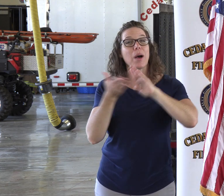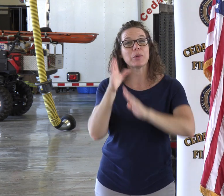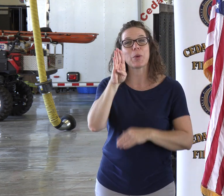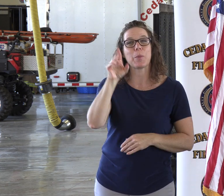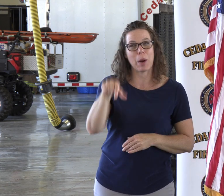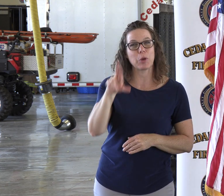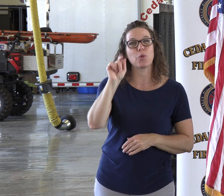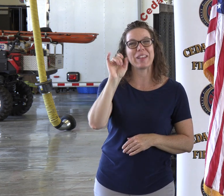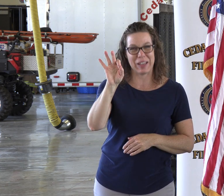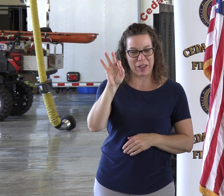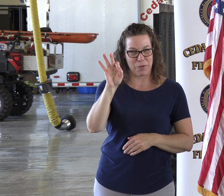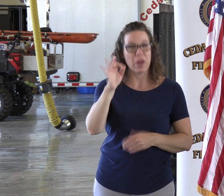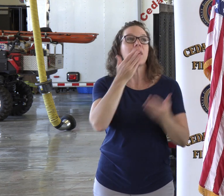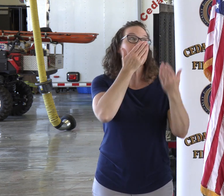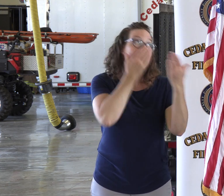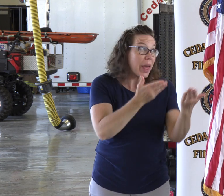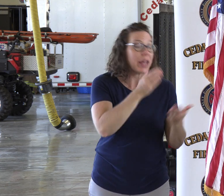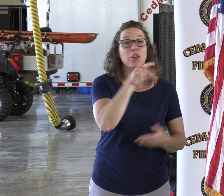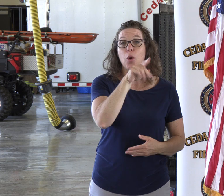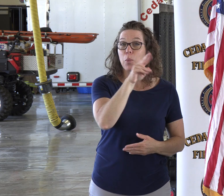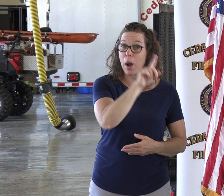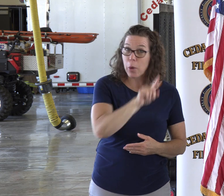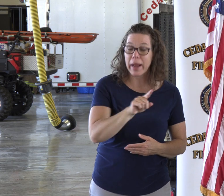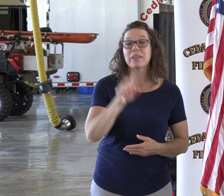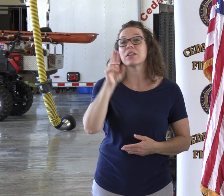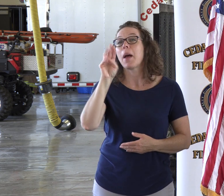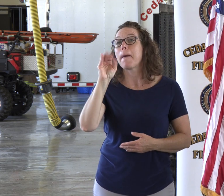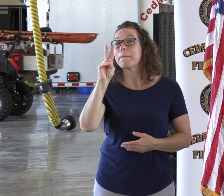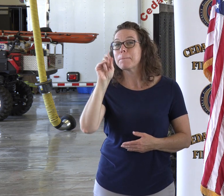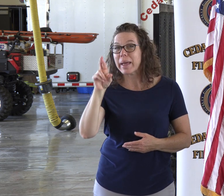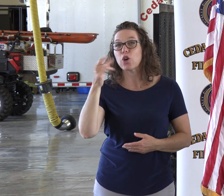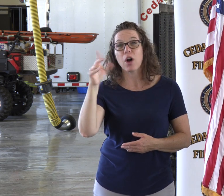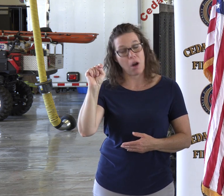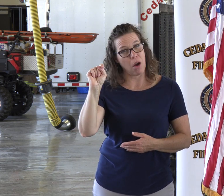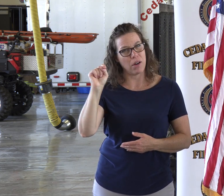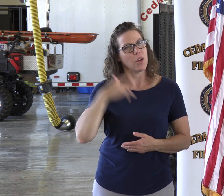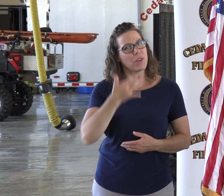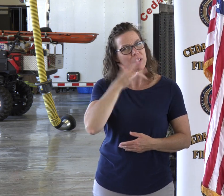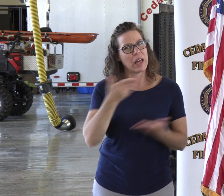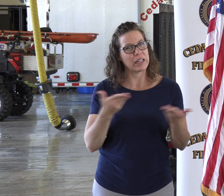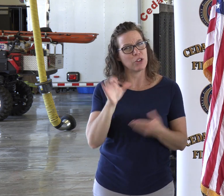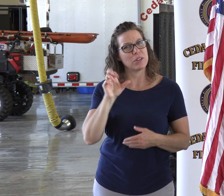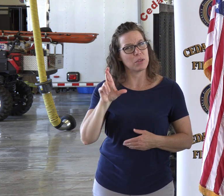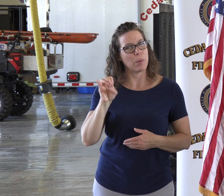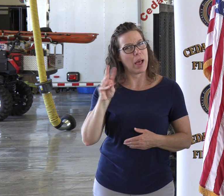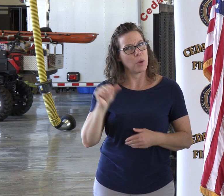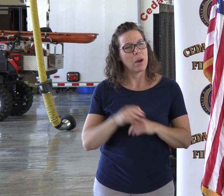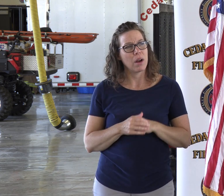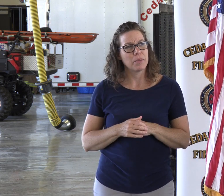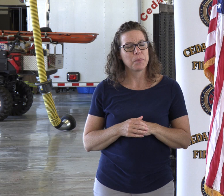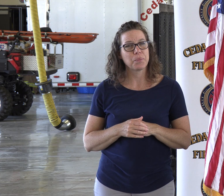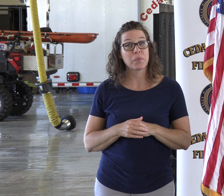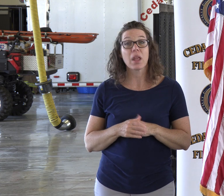Manager Pomerantz, Mayor Hart, it is our pleasure to be in Cedar Rapids, Iowa. Unfortunately, when